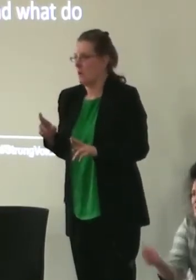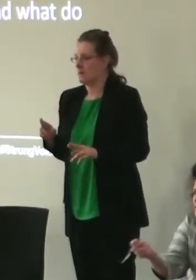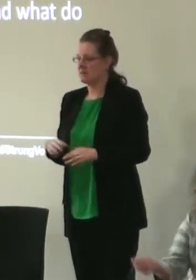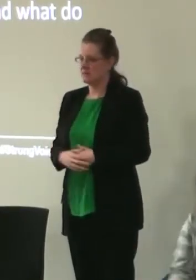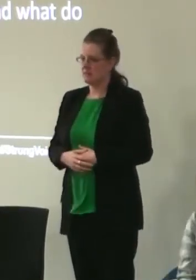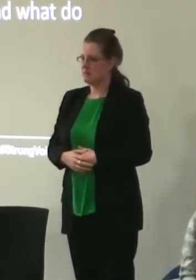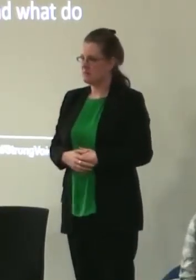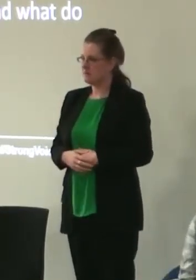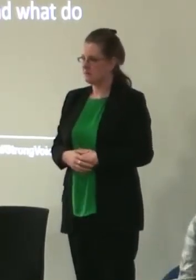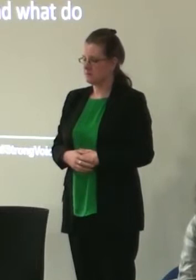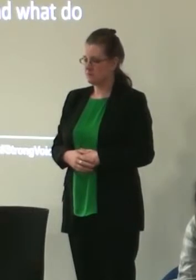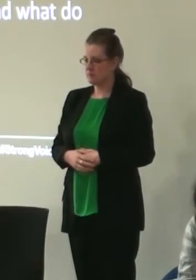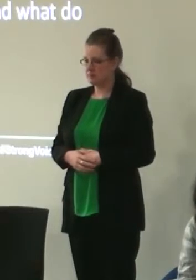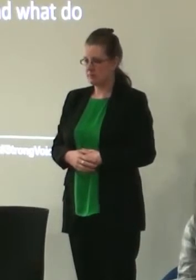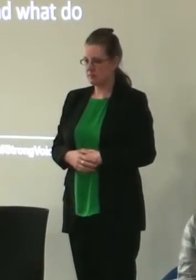oh